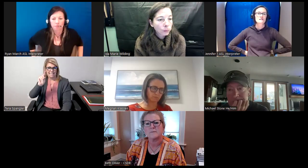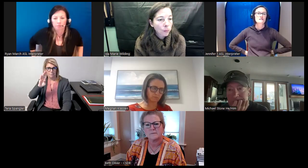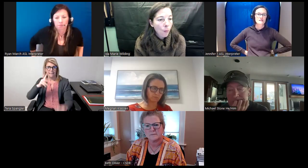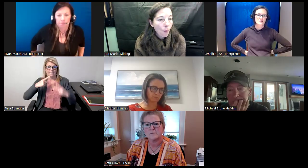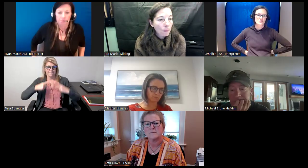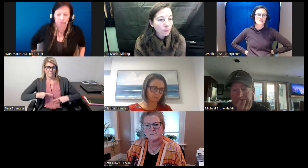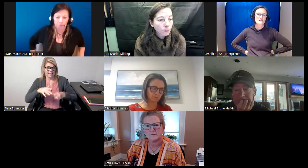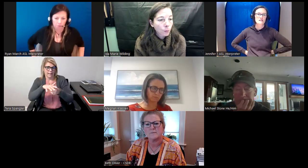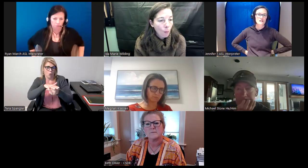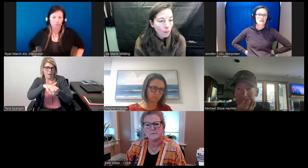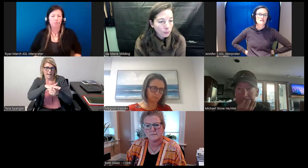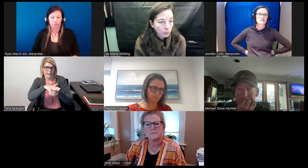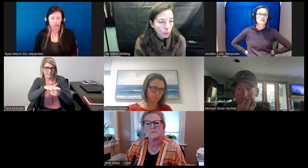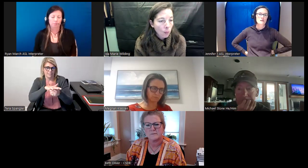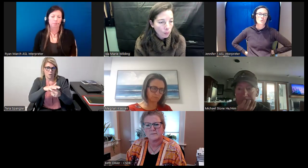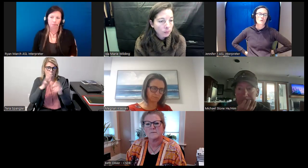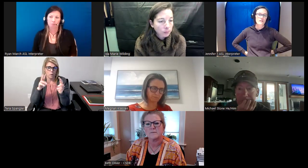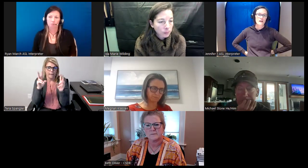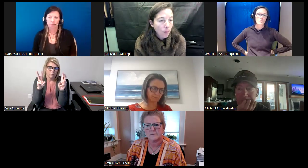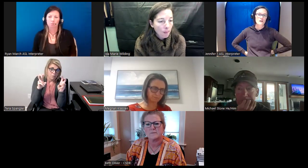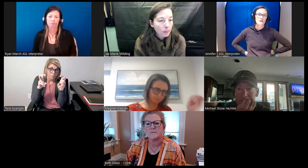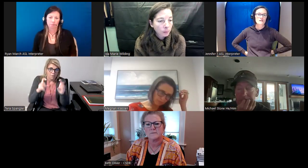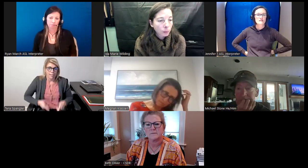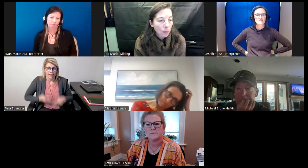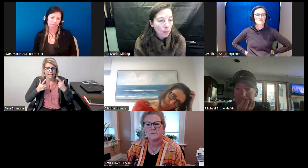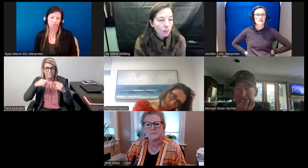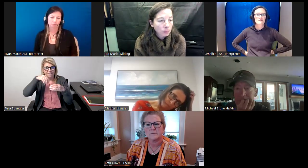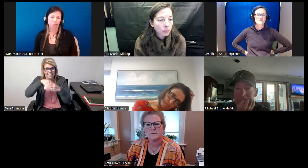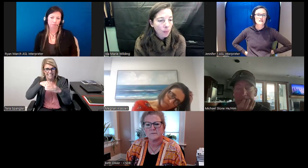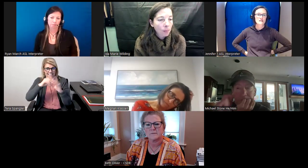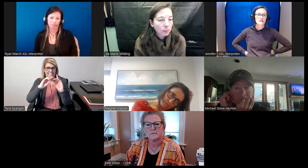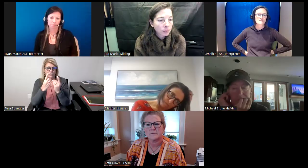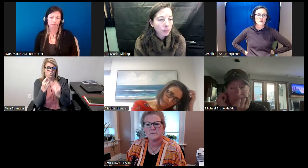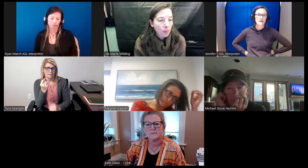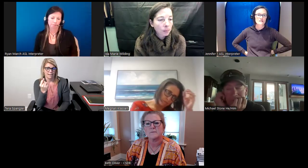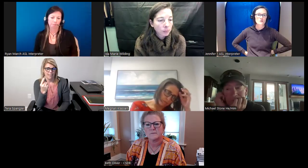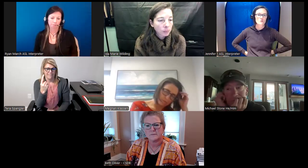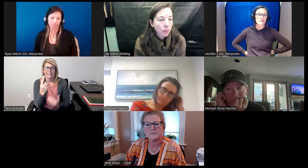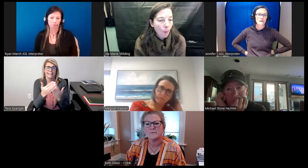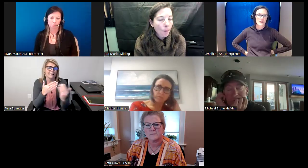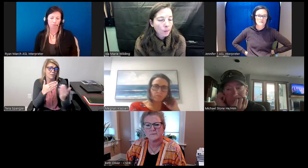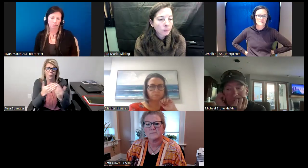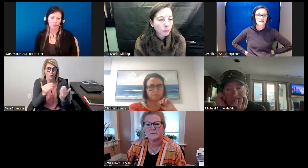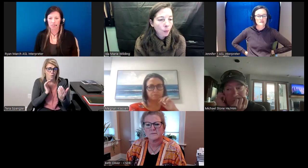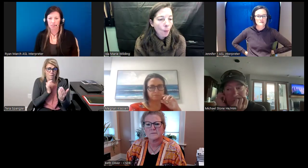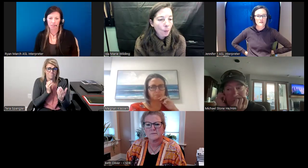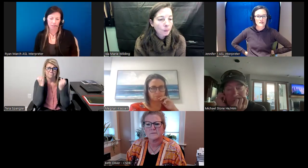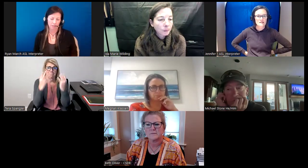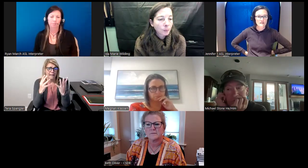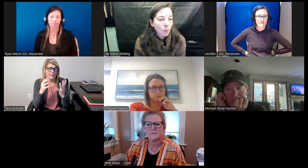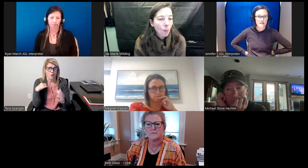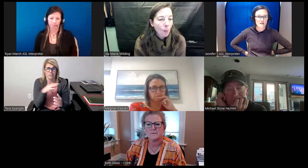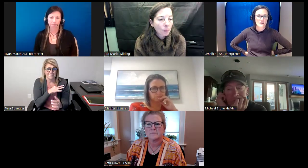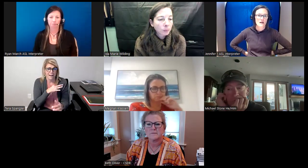that district is within where CSDB physically is located. So the campus lives